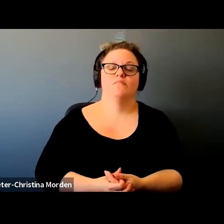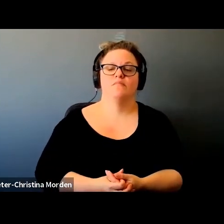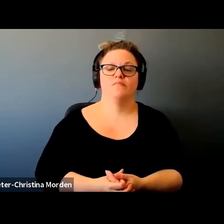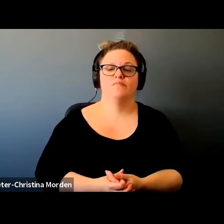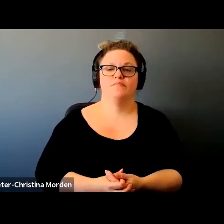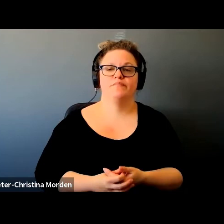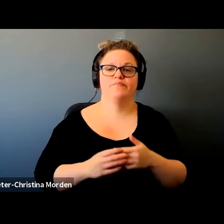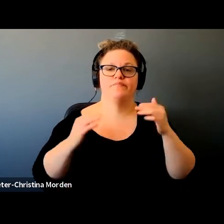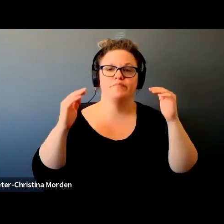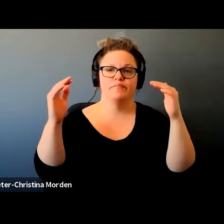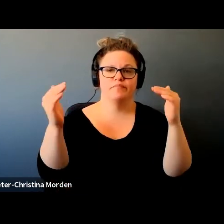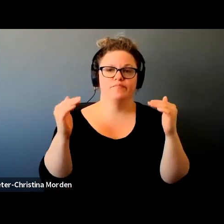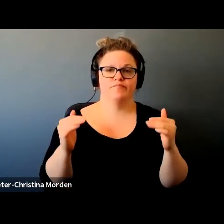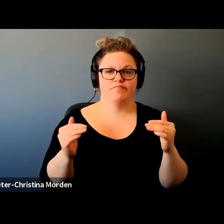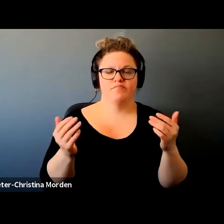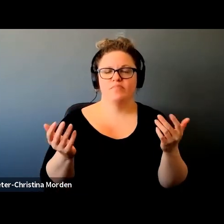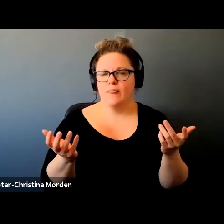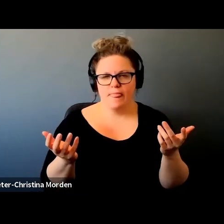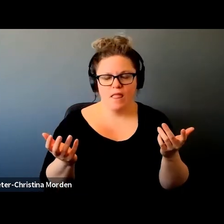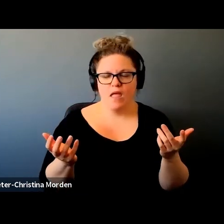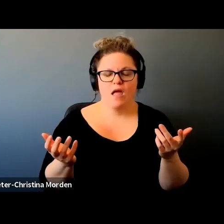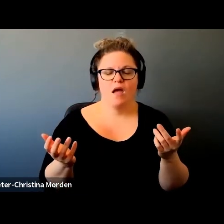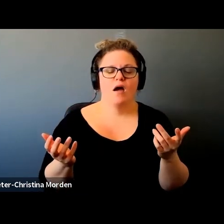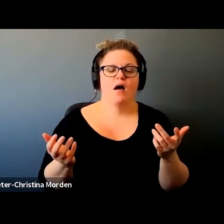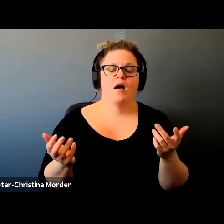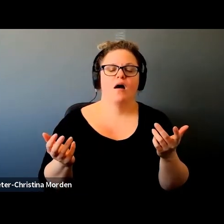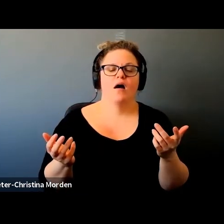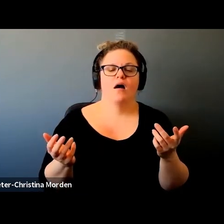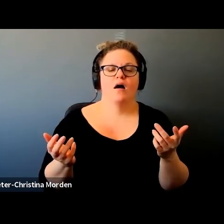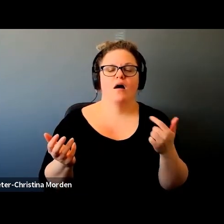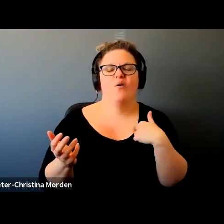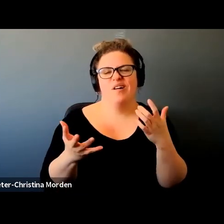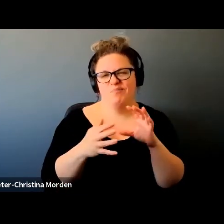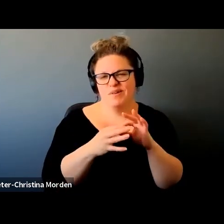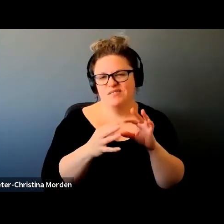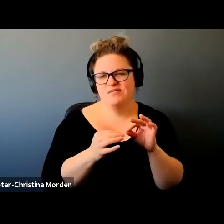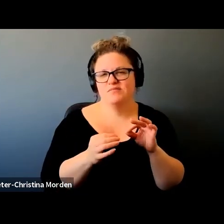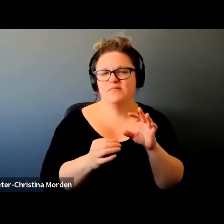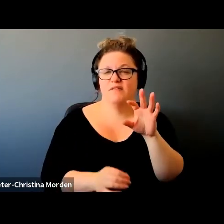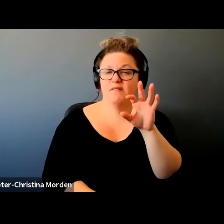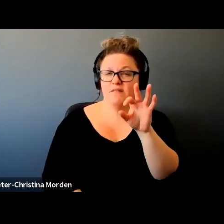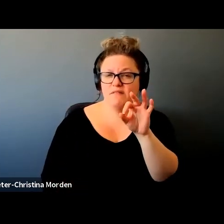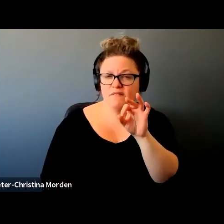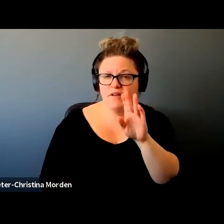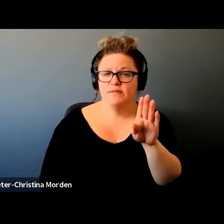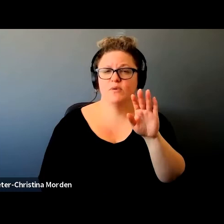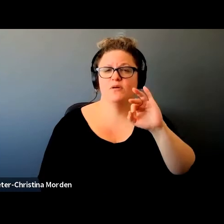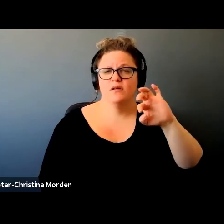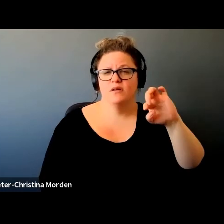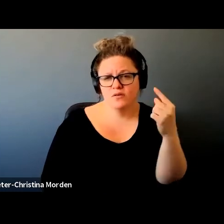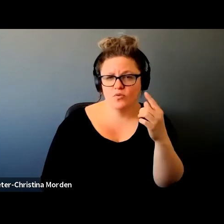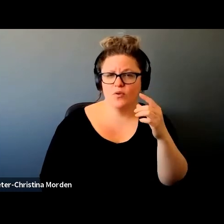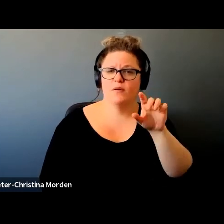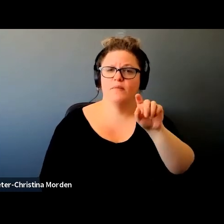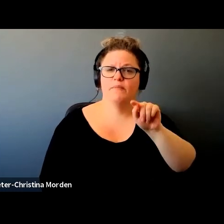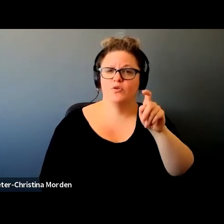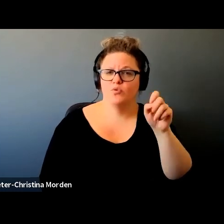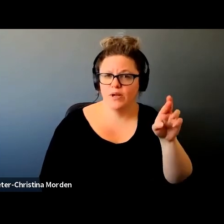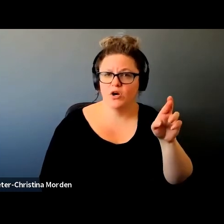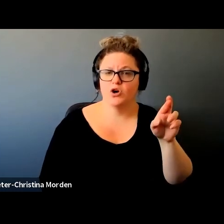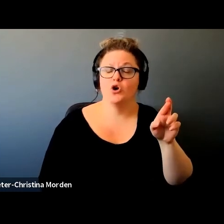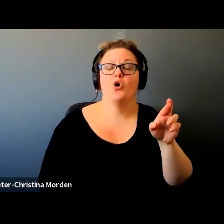is that I can't speak with you that I want to mention is that social media, especially with the pandemic, is